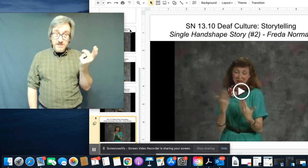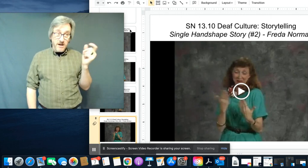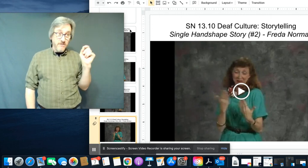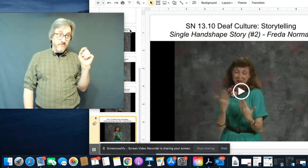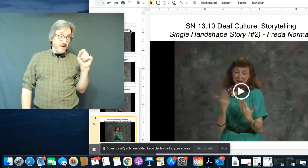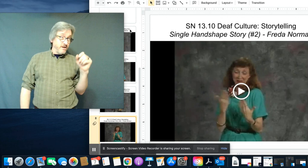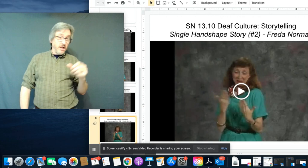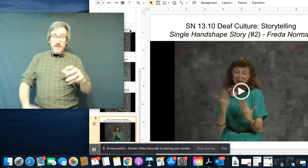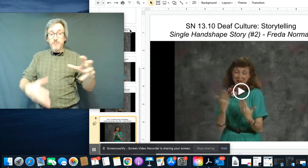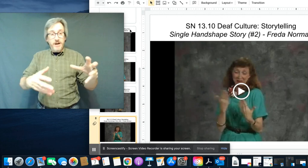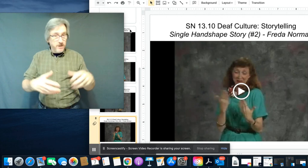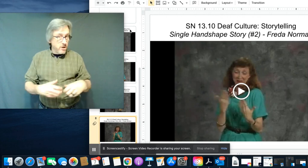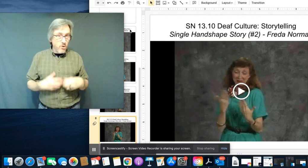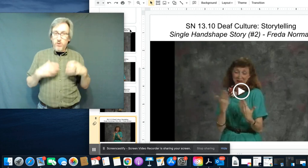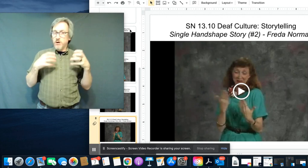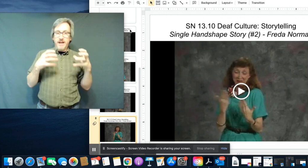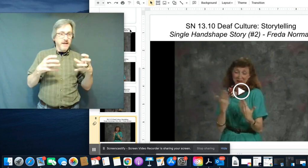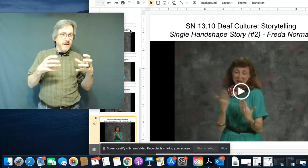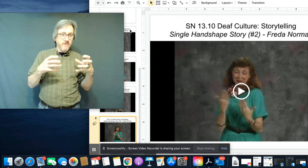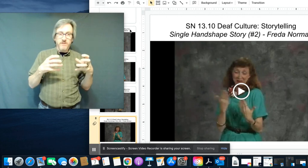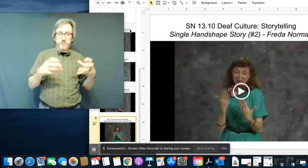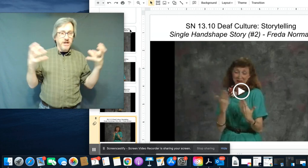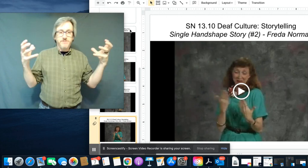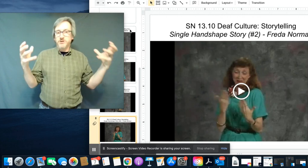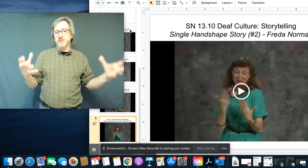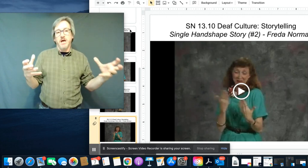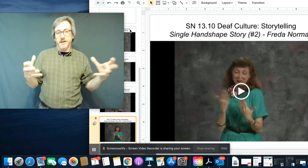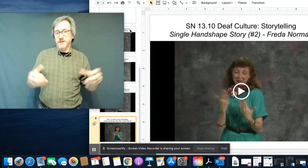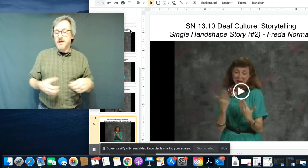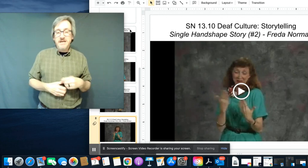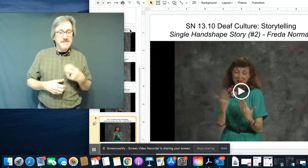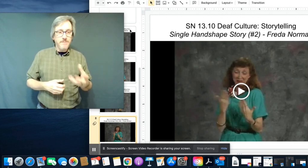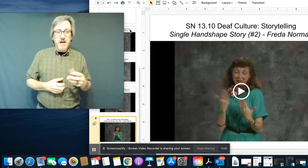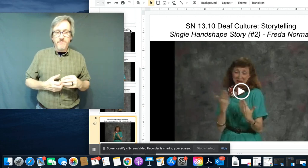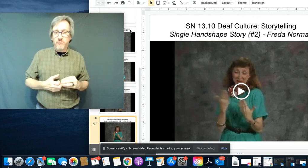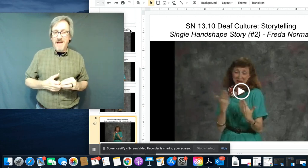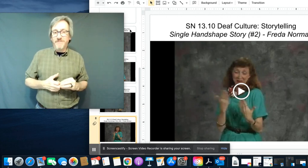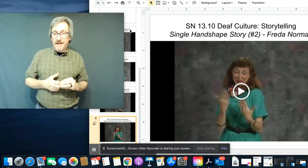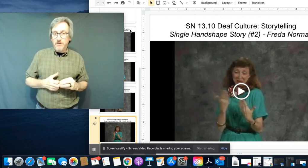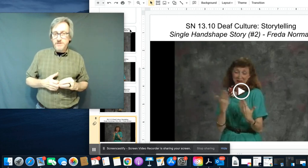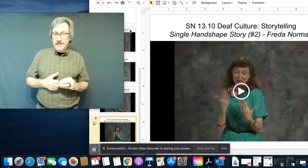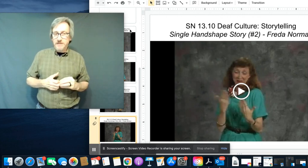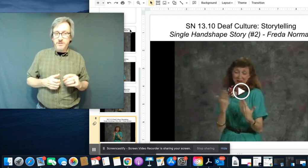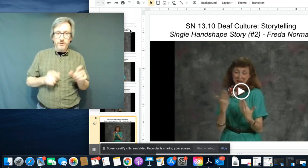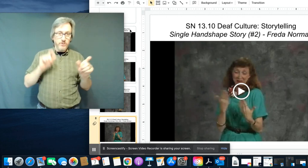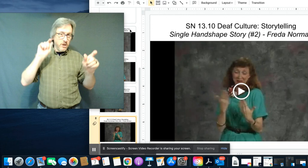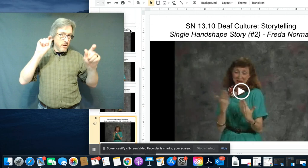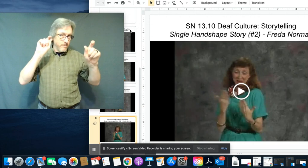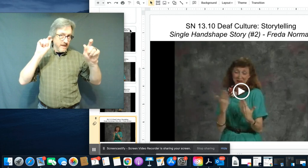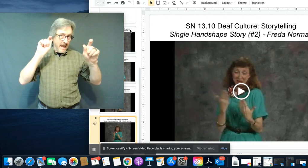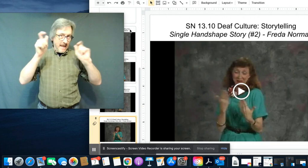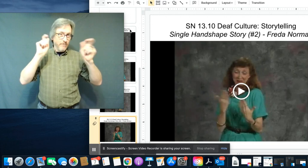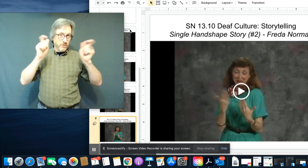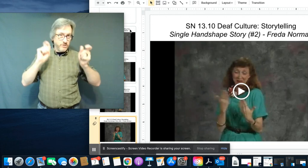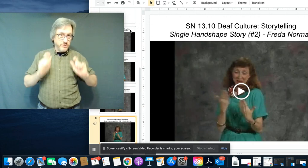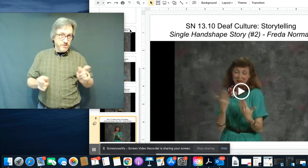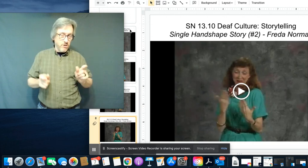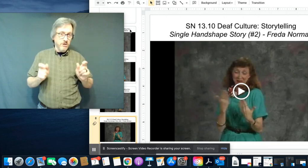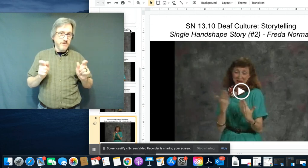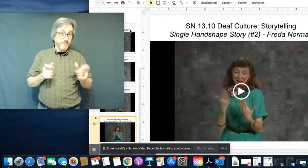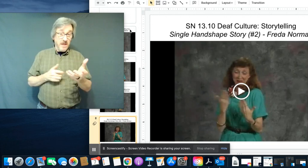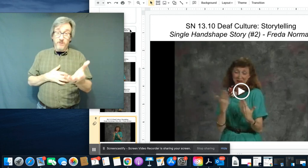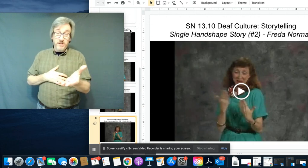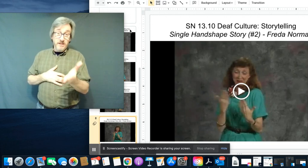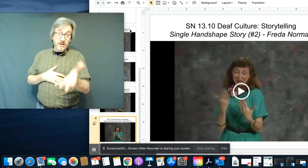lines of a limerick or any kind of Shakespeare sonnet. Same kind of crafting goes into being able to